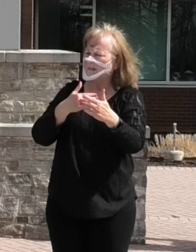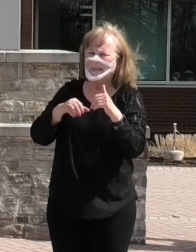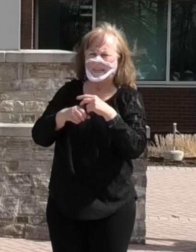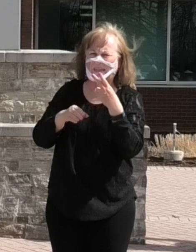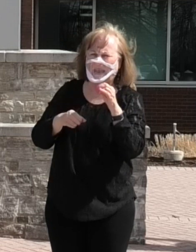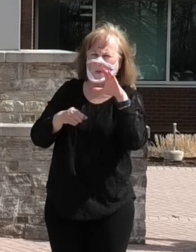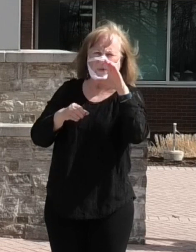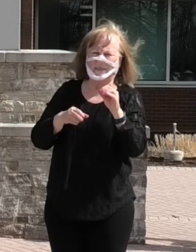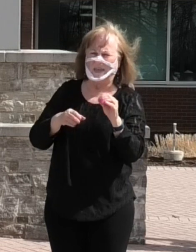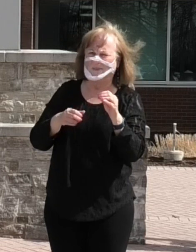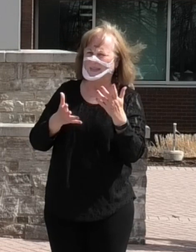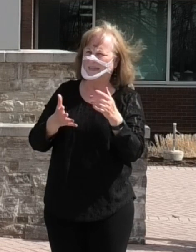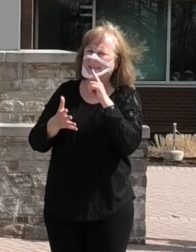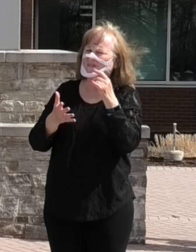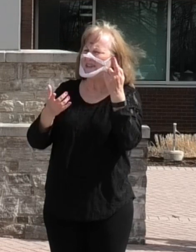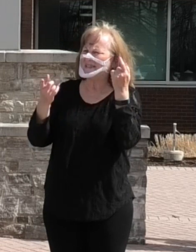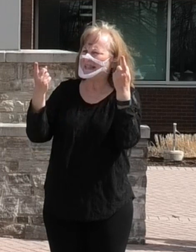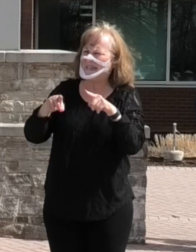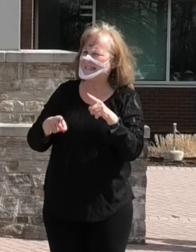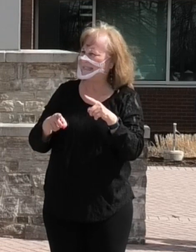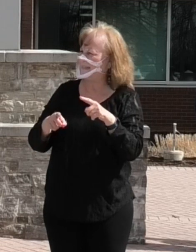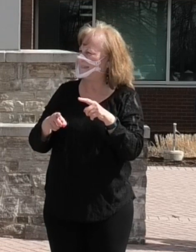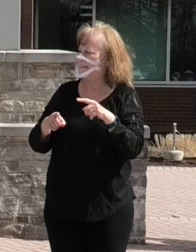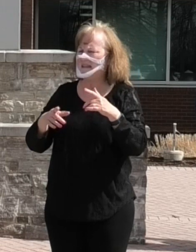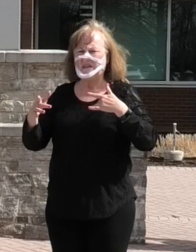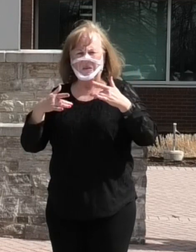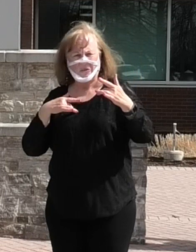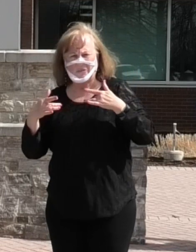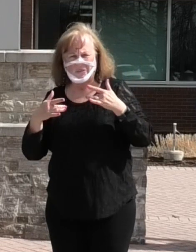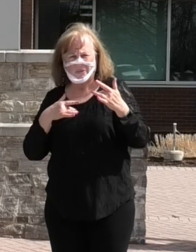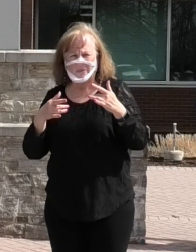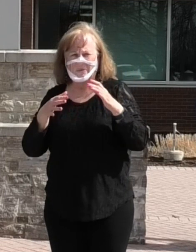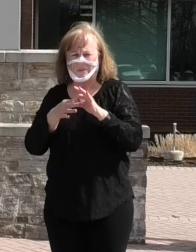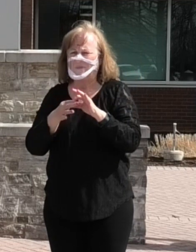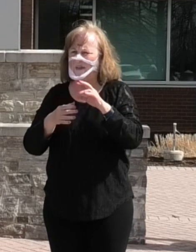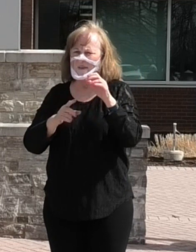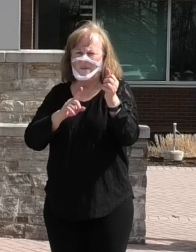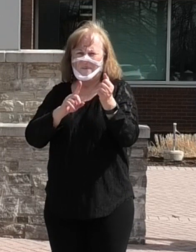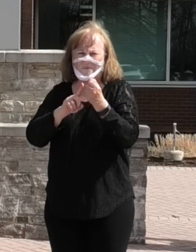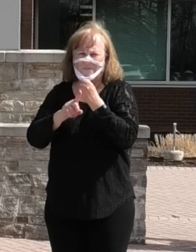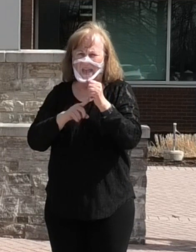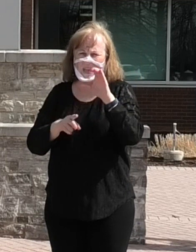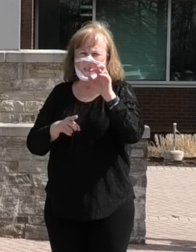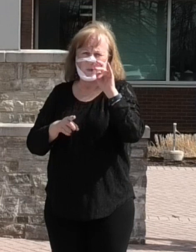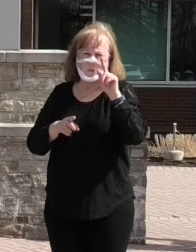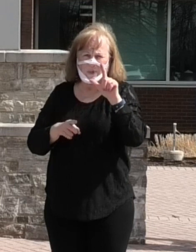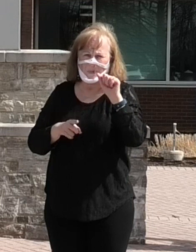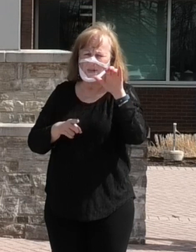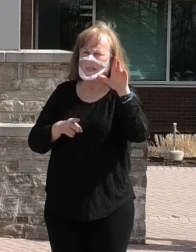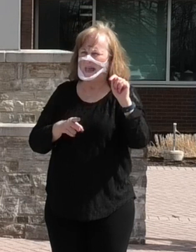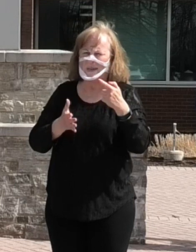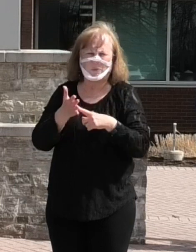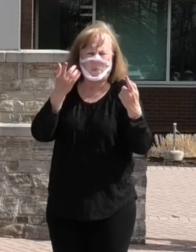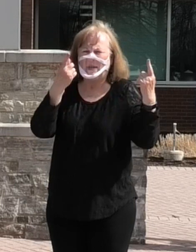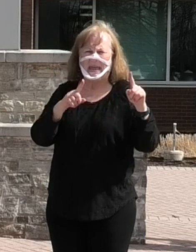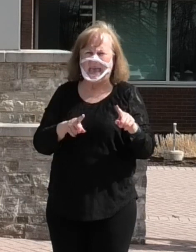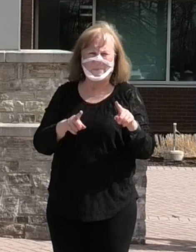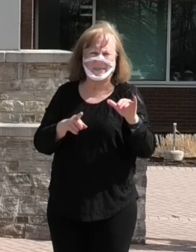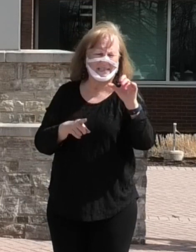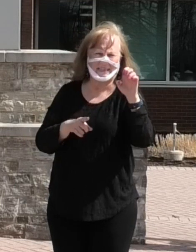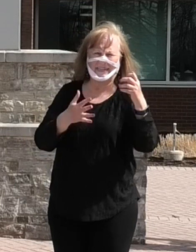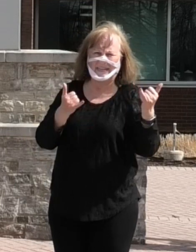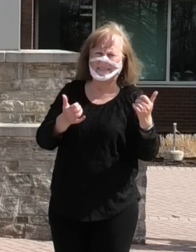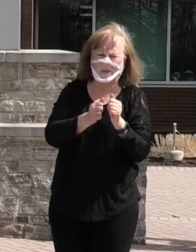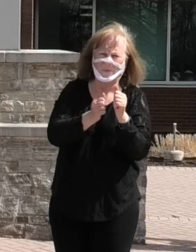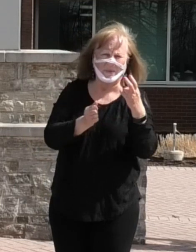Howard County, if there is an incident where there is concerns of a violent criminal act, what happens in that case now